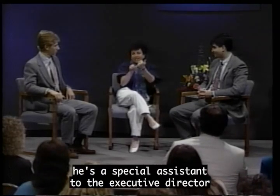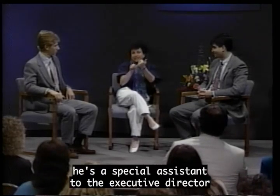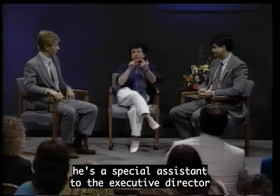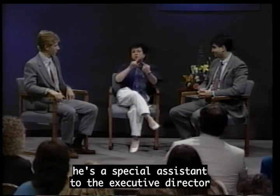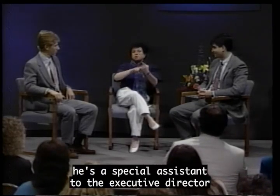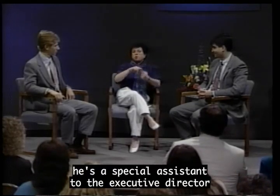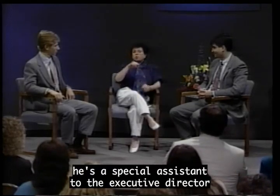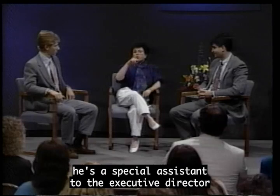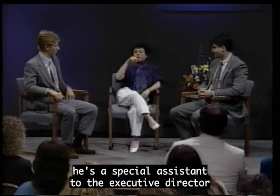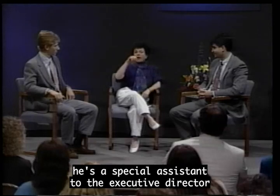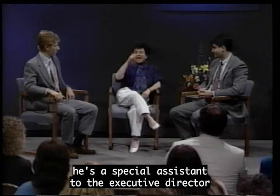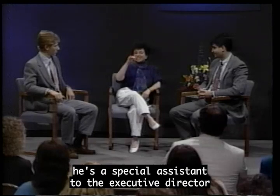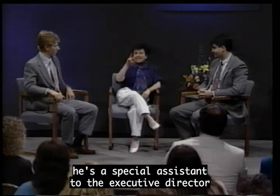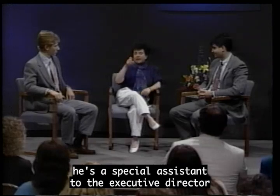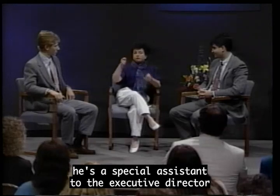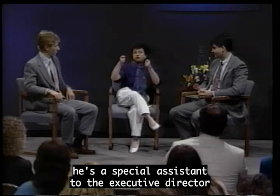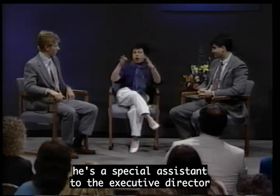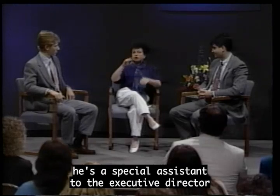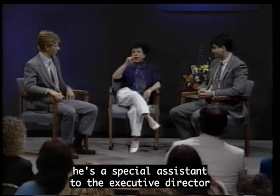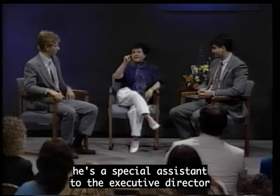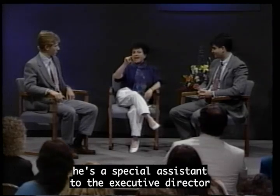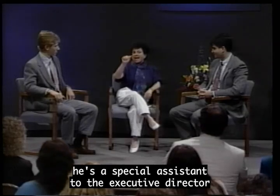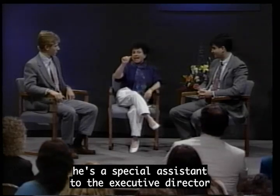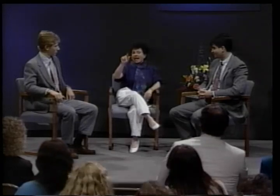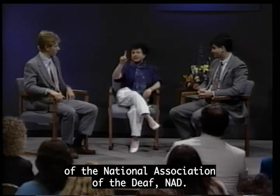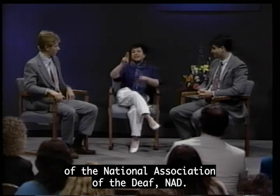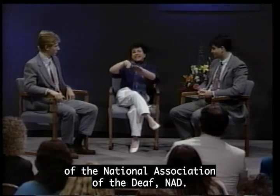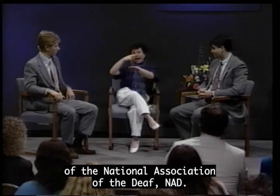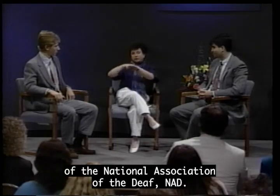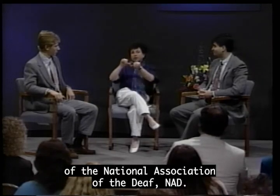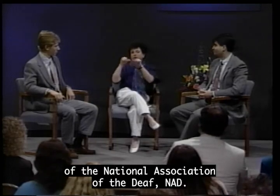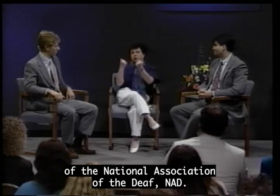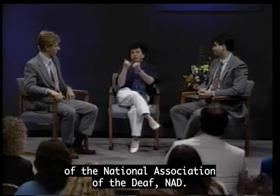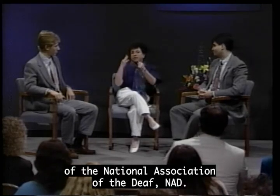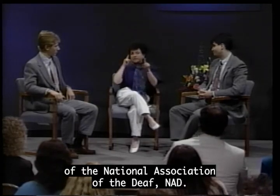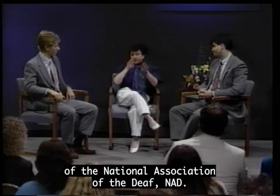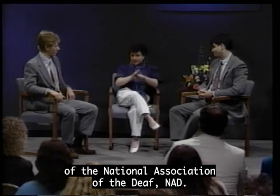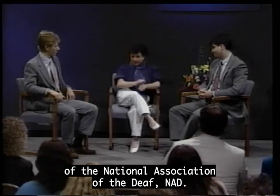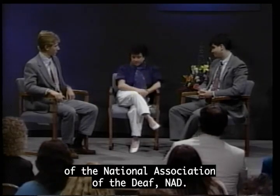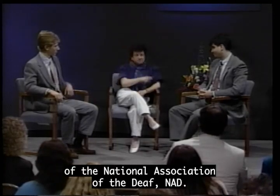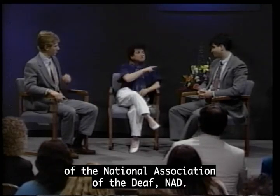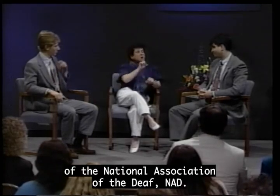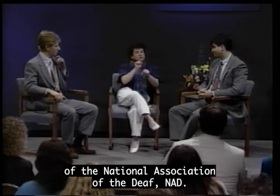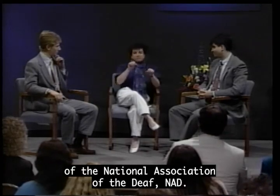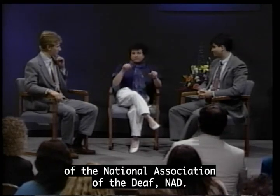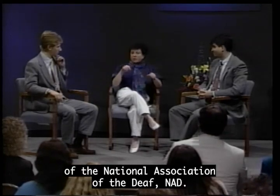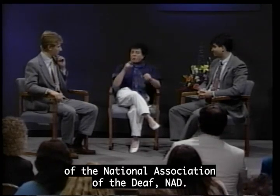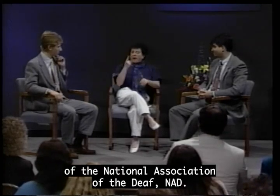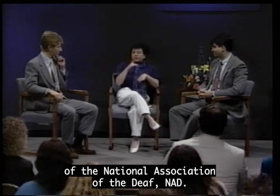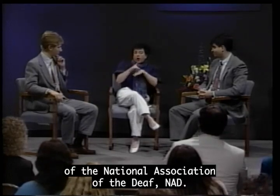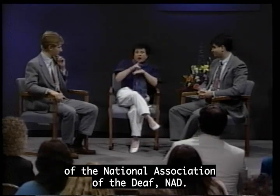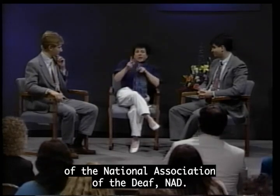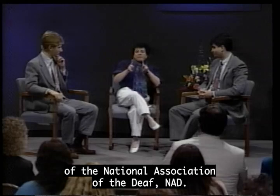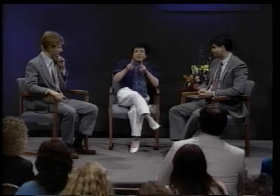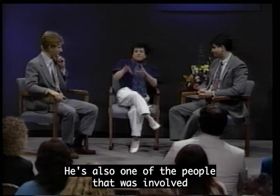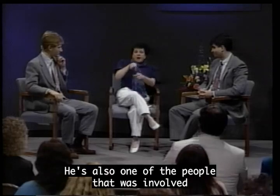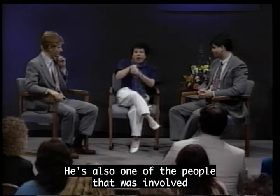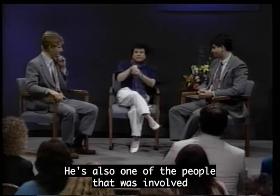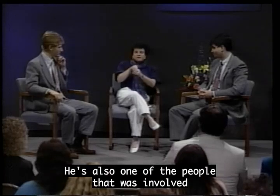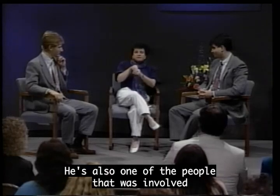he's a special assistant to the executive director of the National Association of the Deaf, NAD. He's also one of